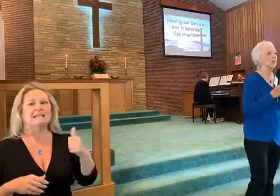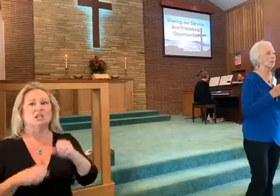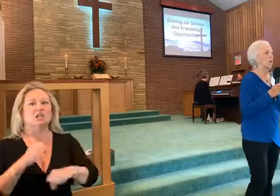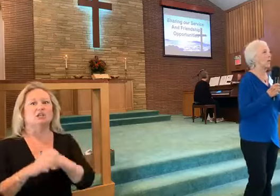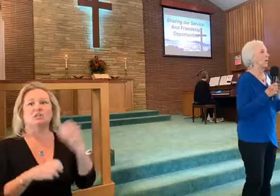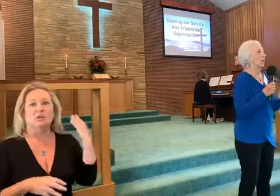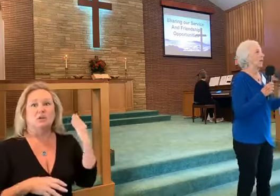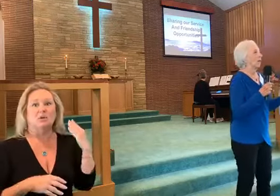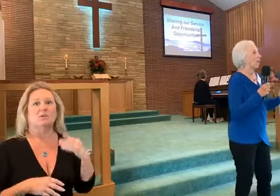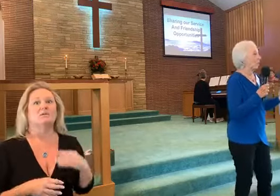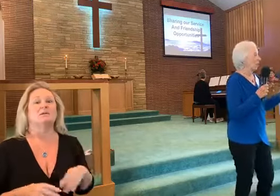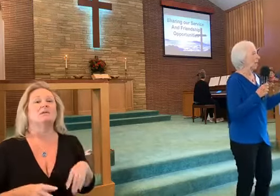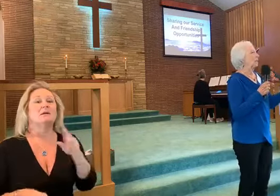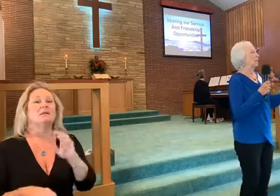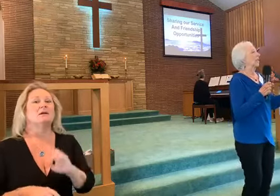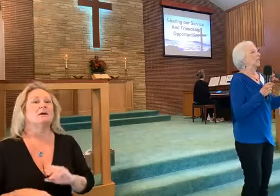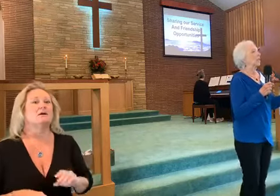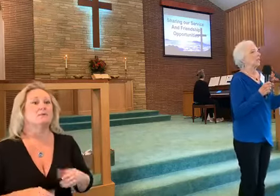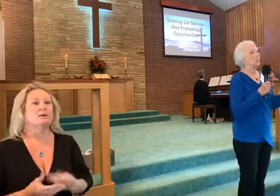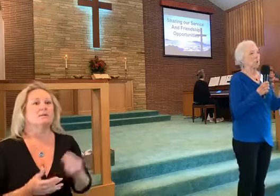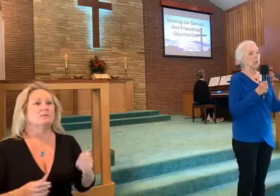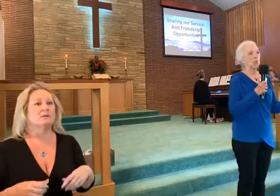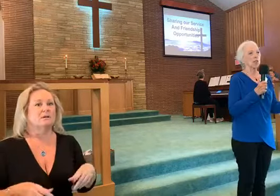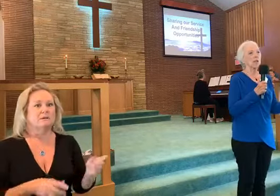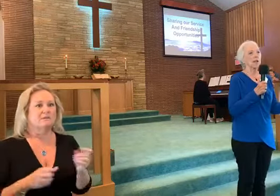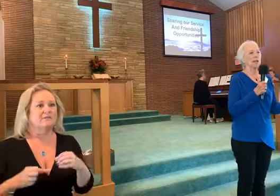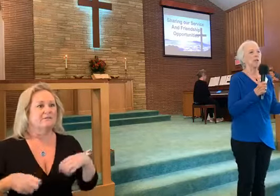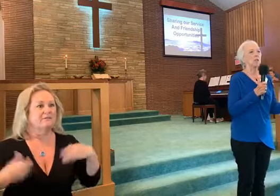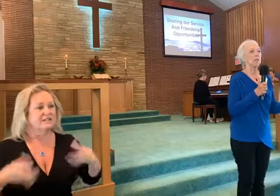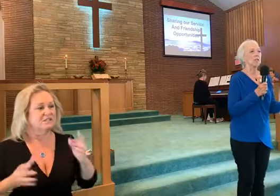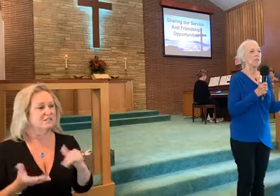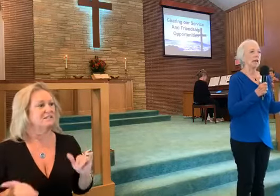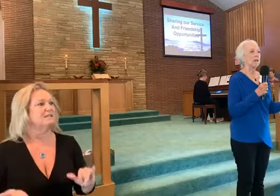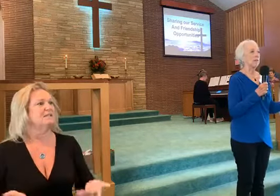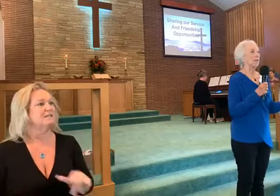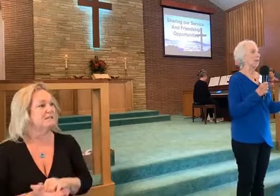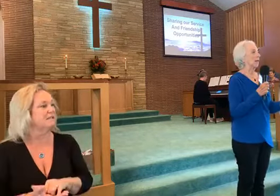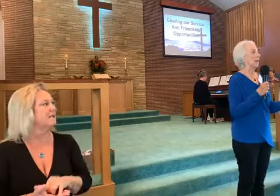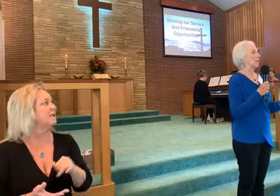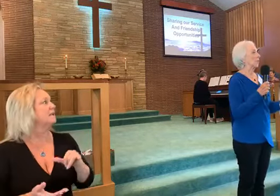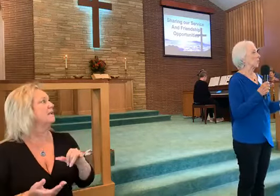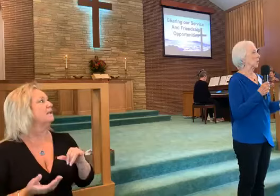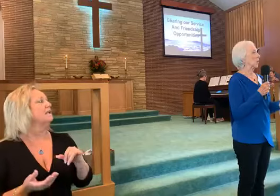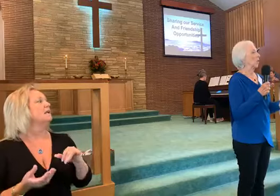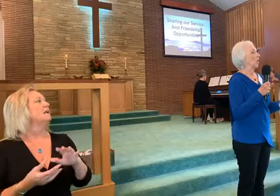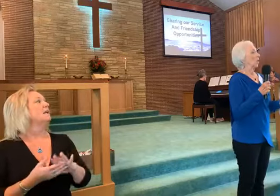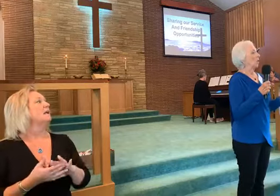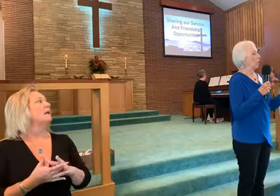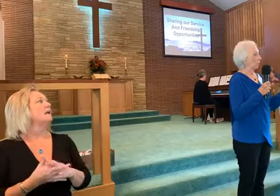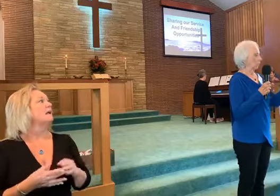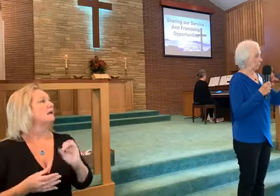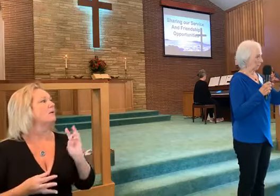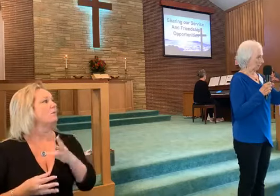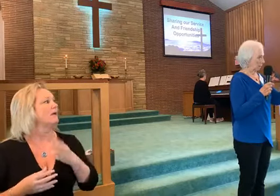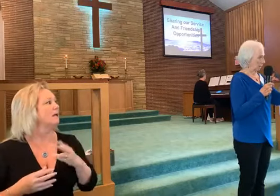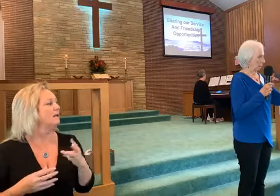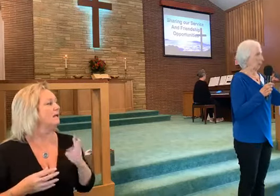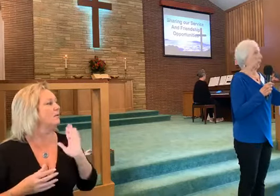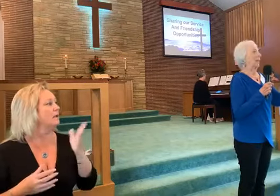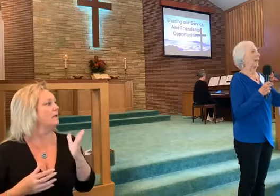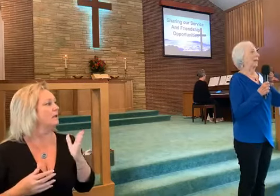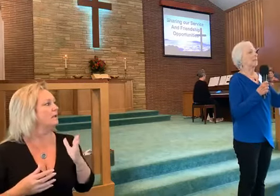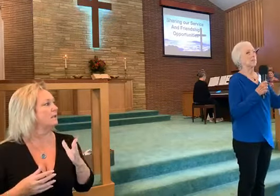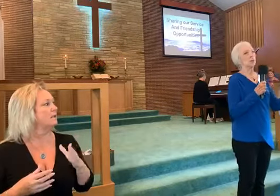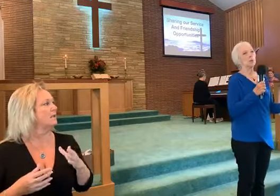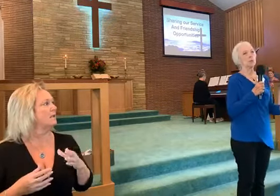more than 10 years ago. And so we're finally bringing this to fruition, and we're very excited about that. And so we will